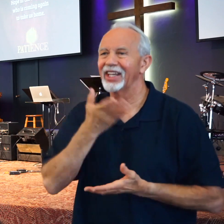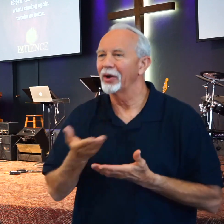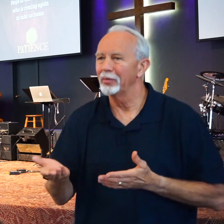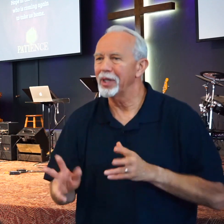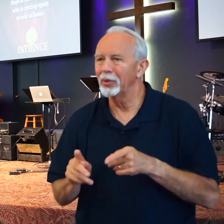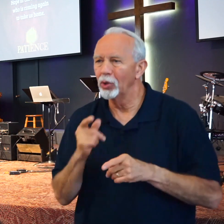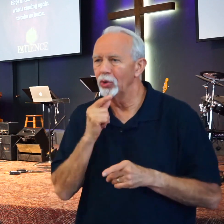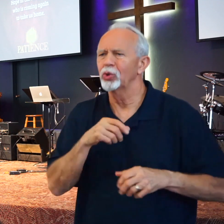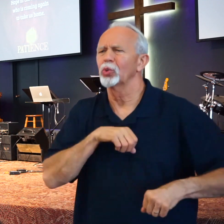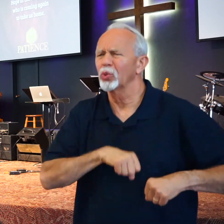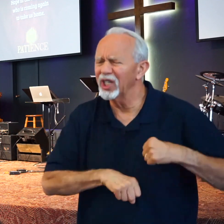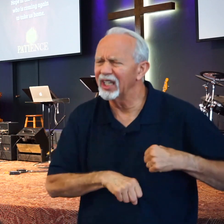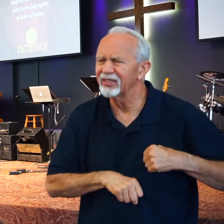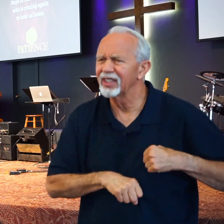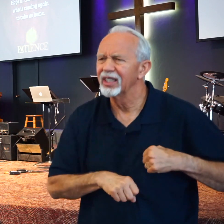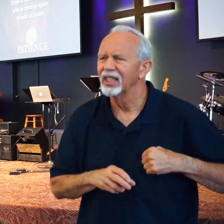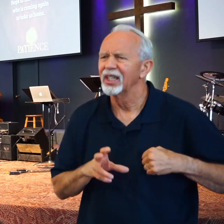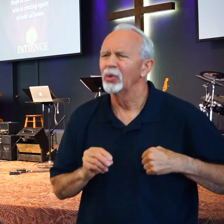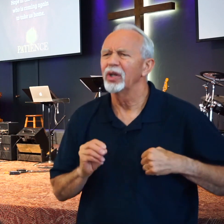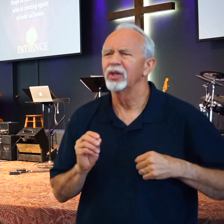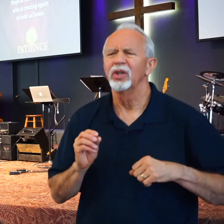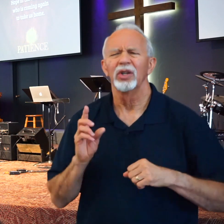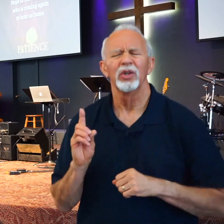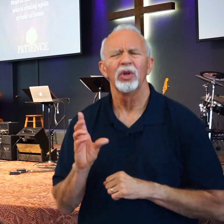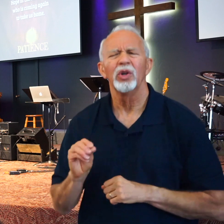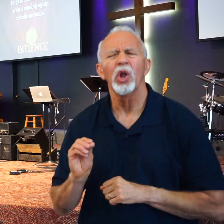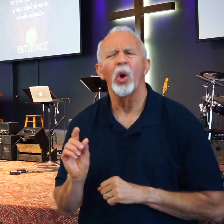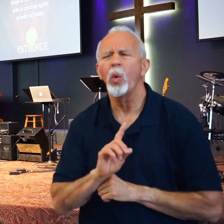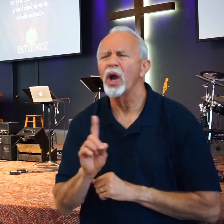who grieve with nowhere to go.